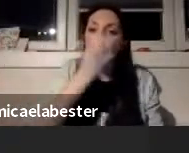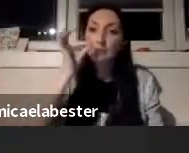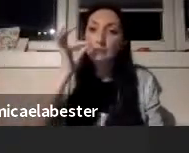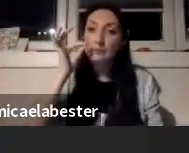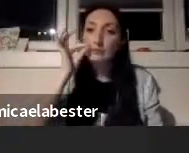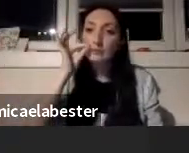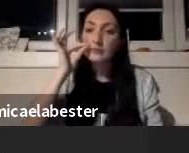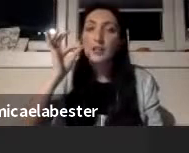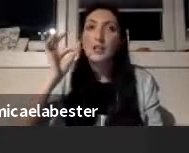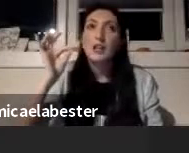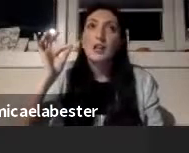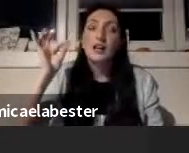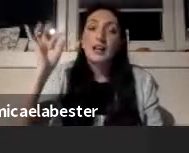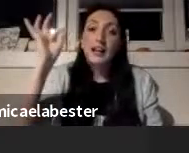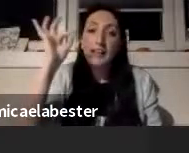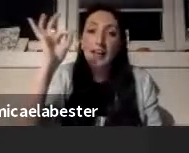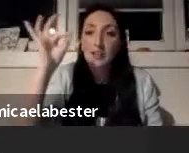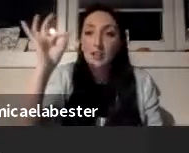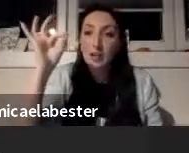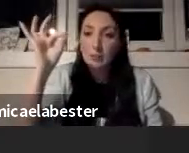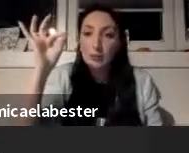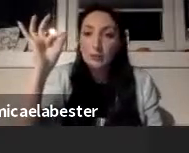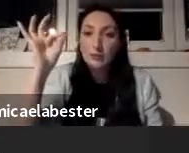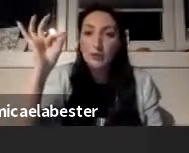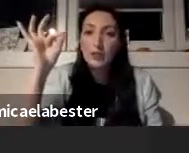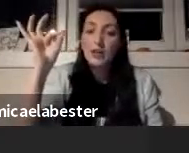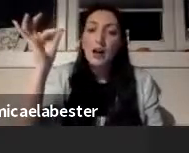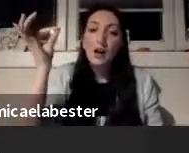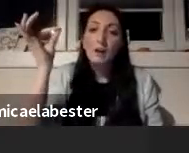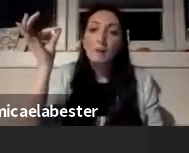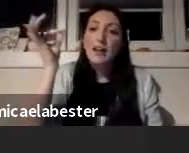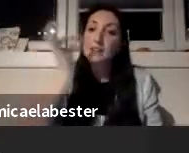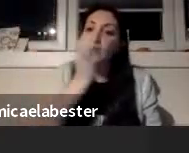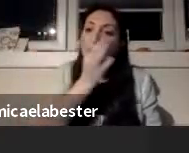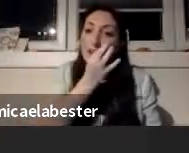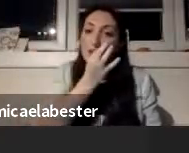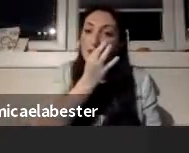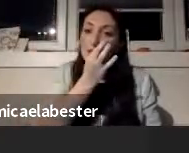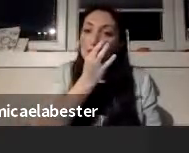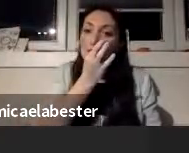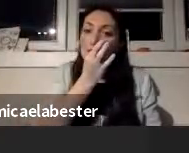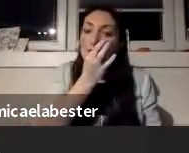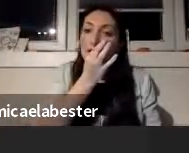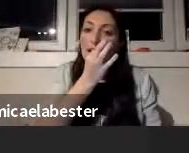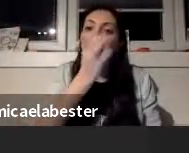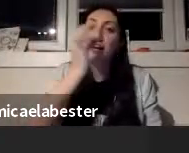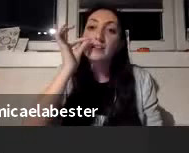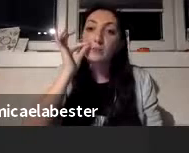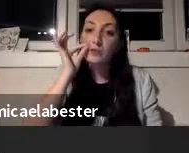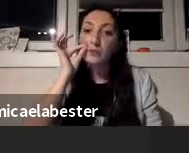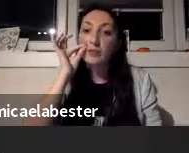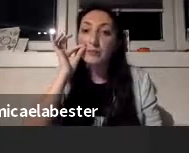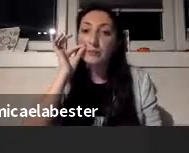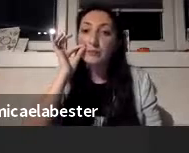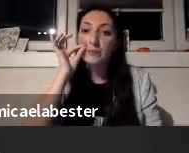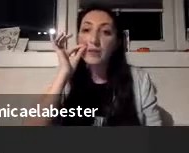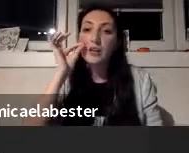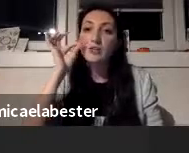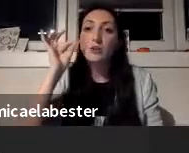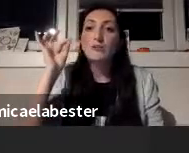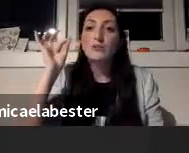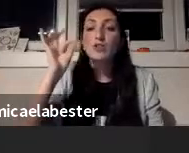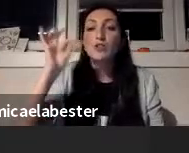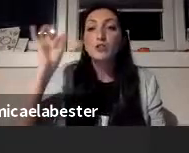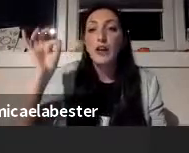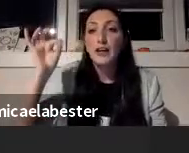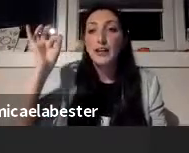this. It has a hand shape, it has a location, and it has a movement.